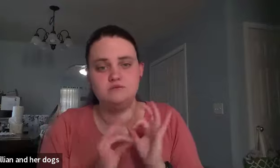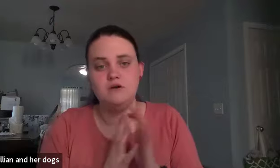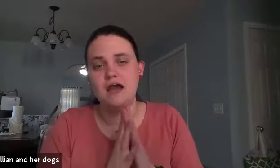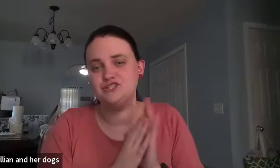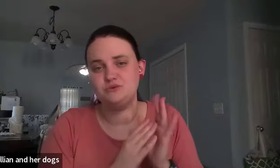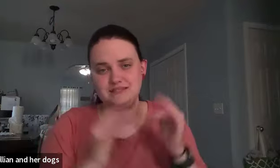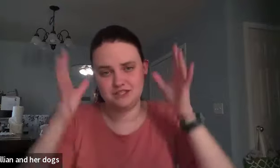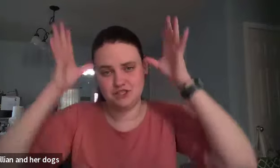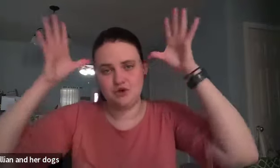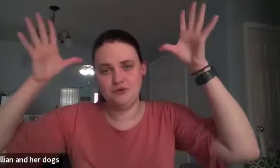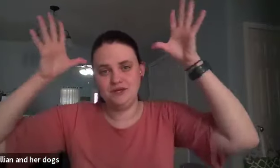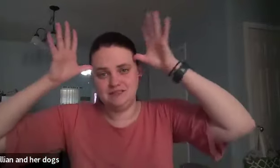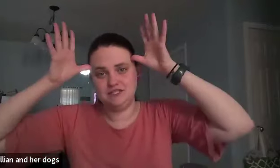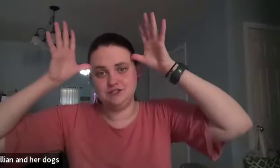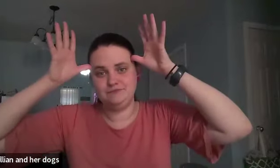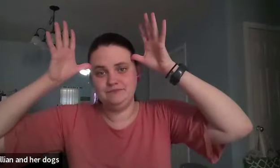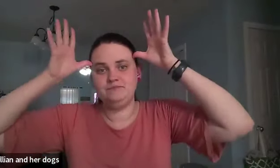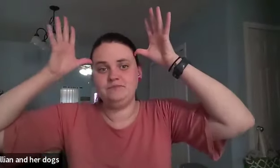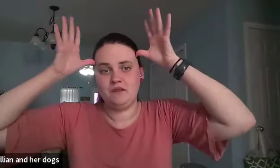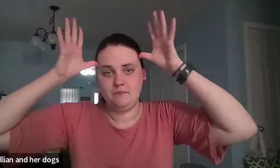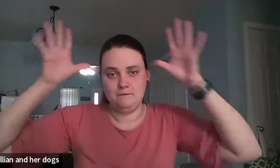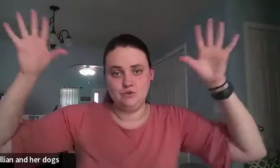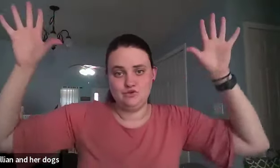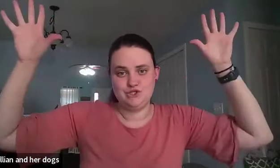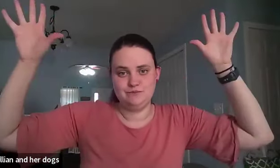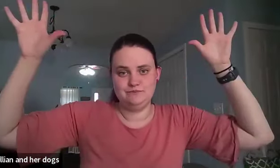as well. I just always like to show deer, moose.